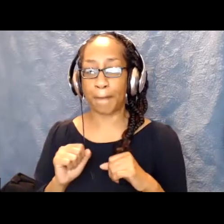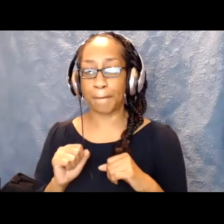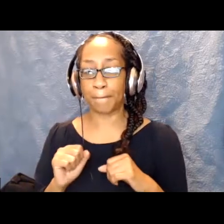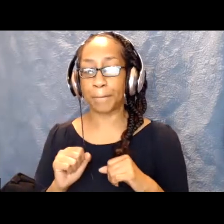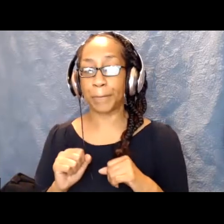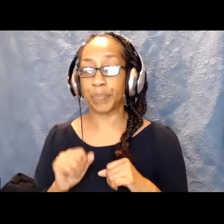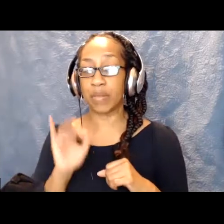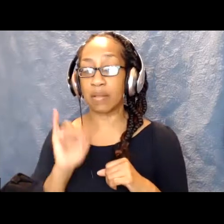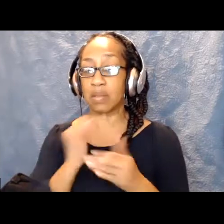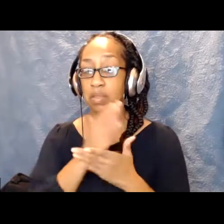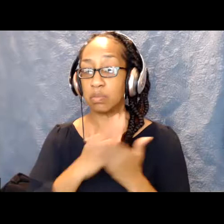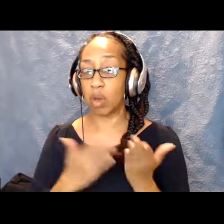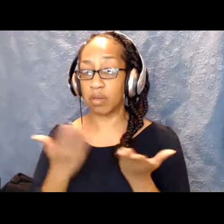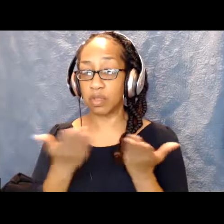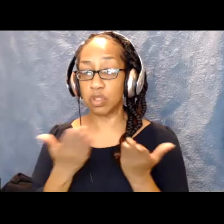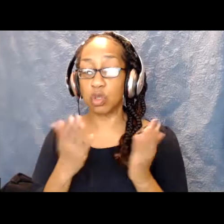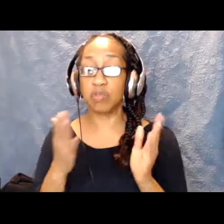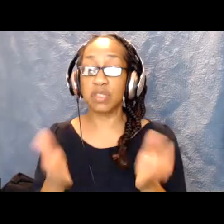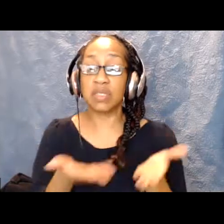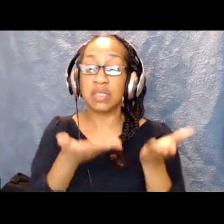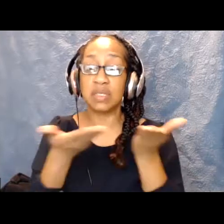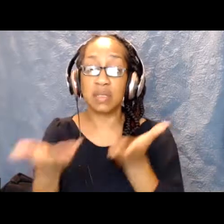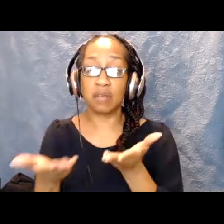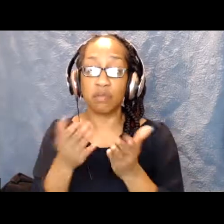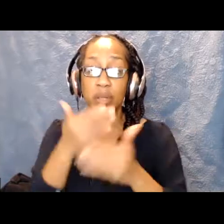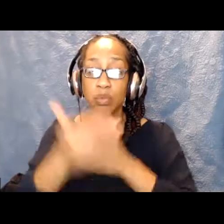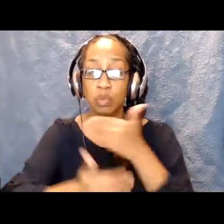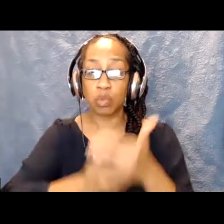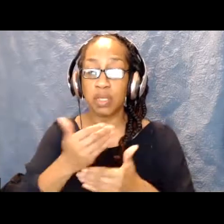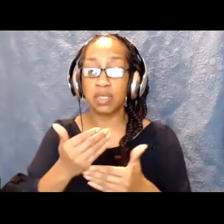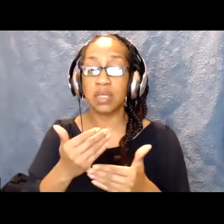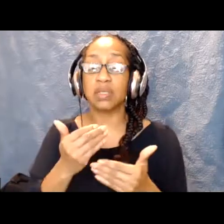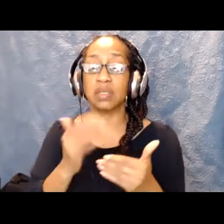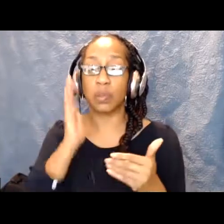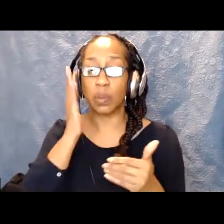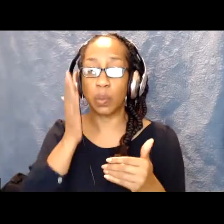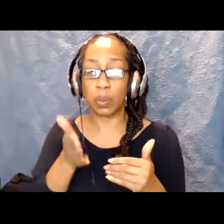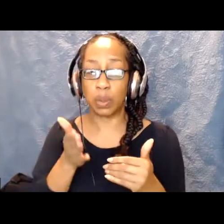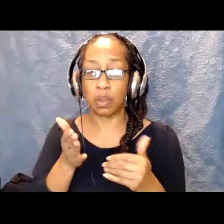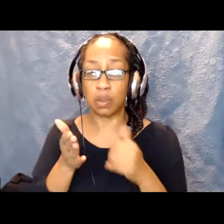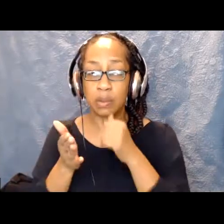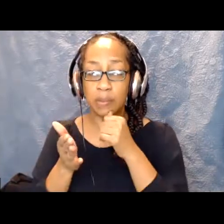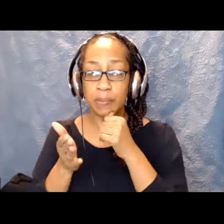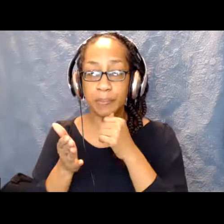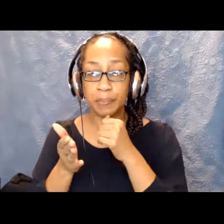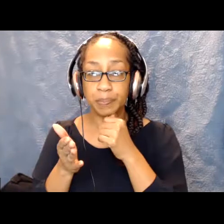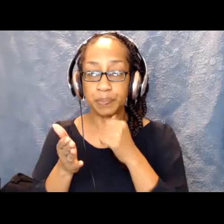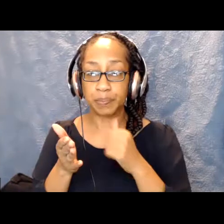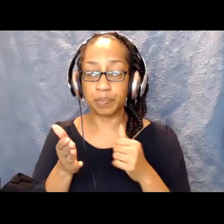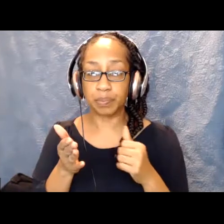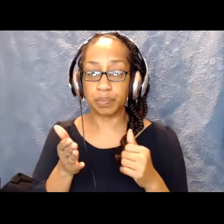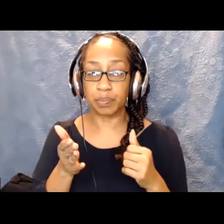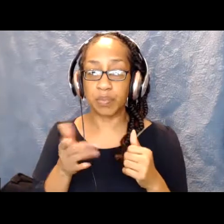part of the service delivery process for these youth that, again, we would see the need